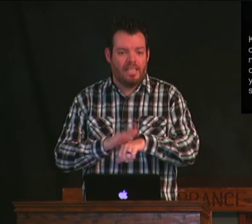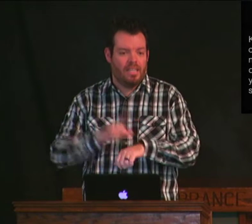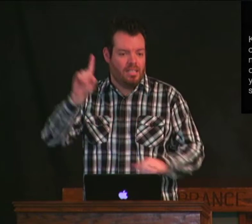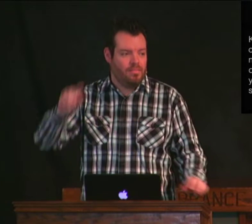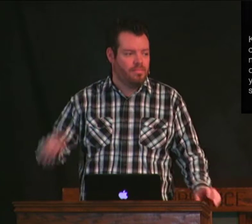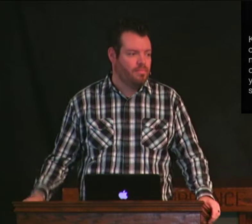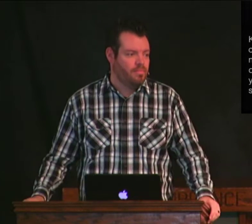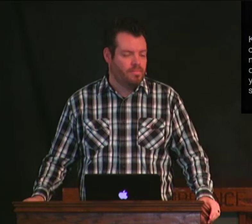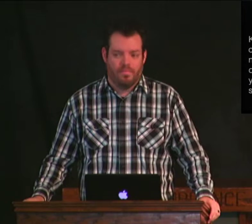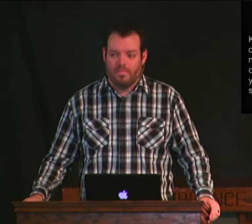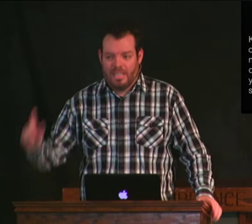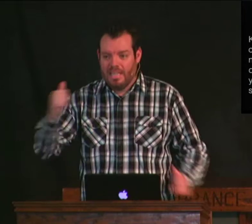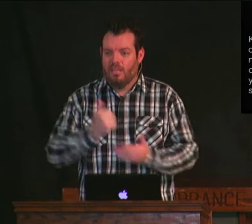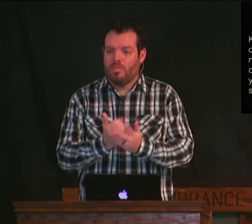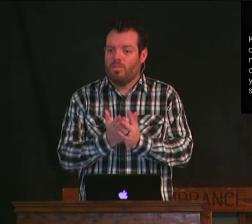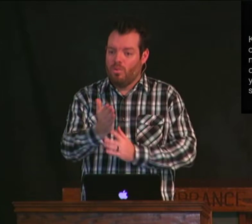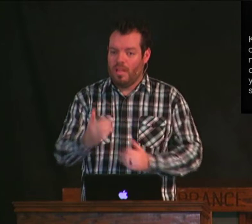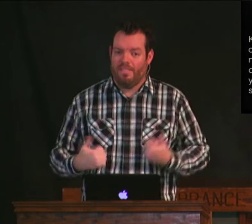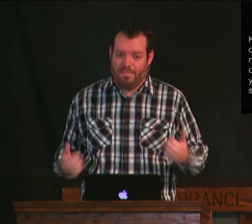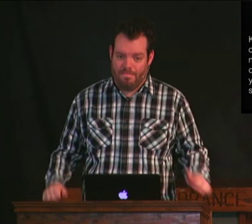meditate on him, he helps you through life.